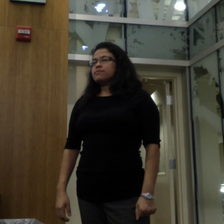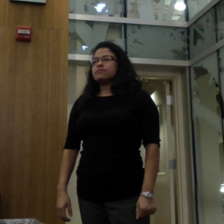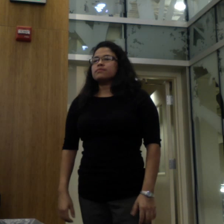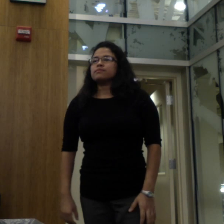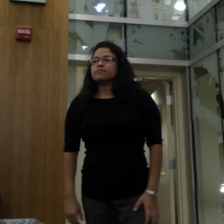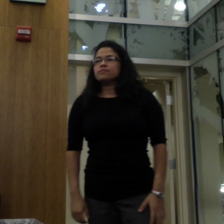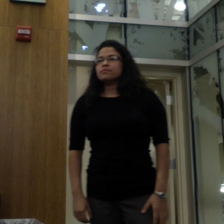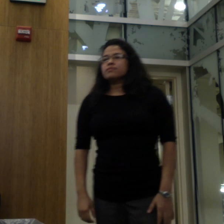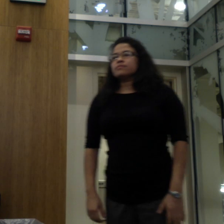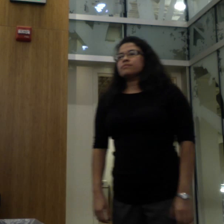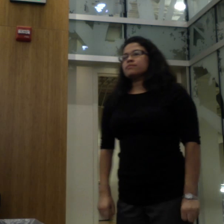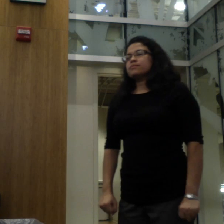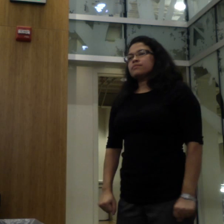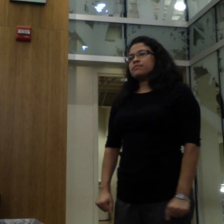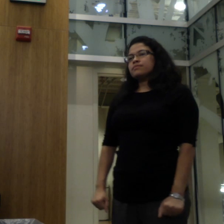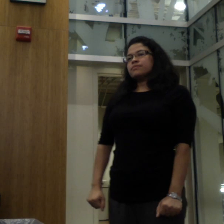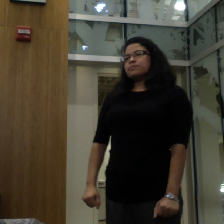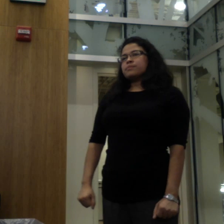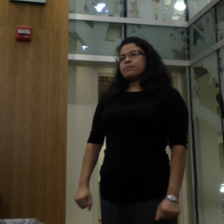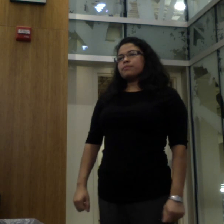Okay.